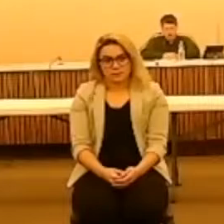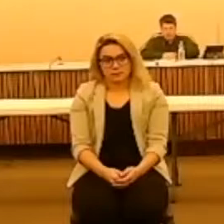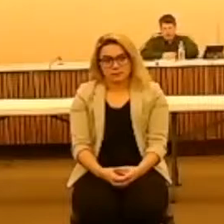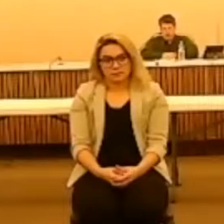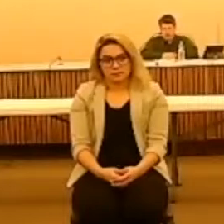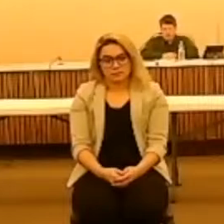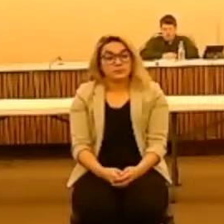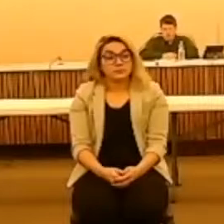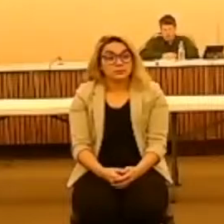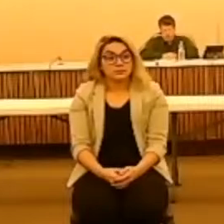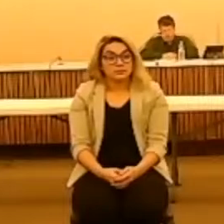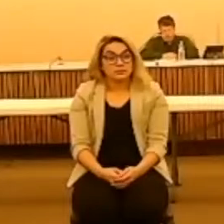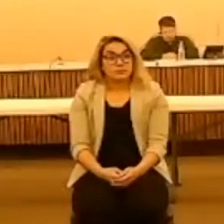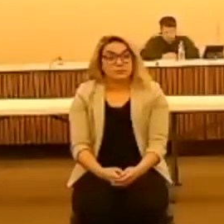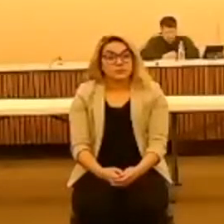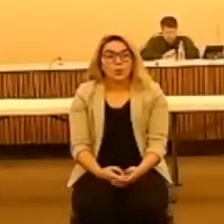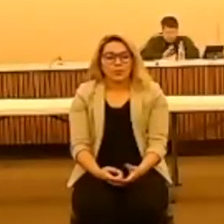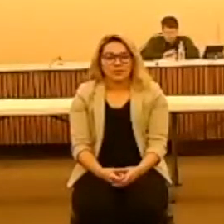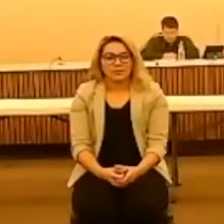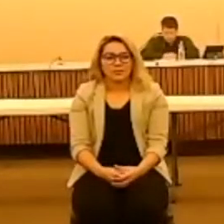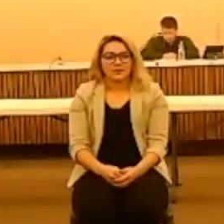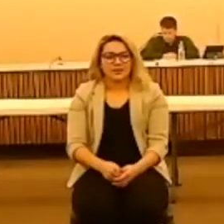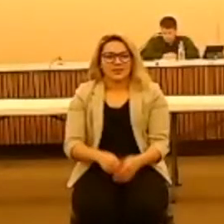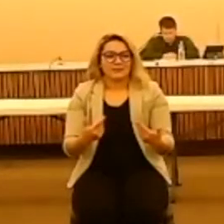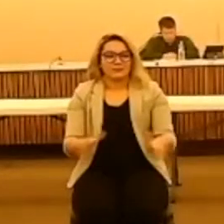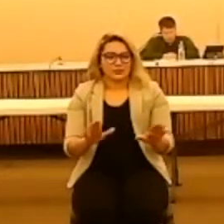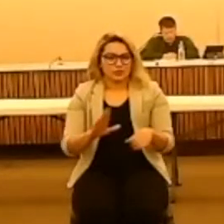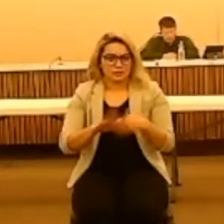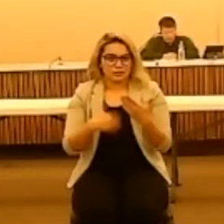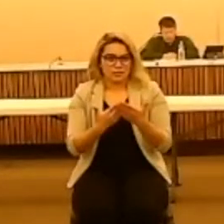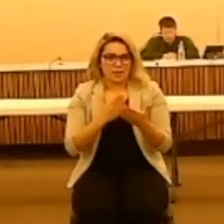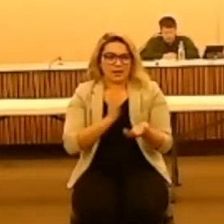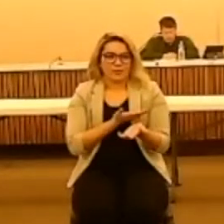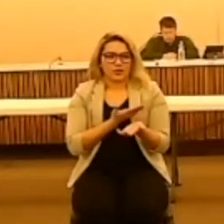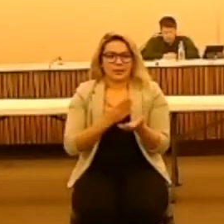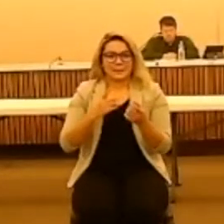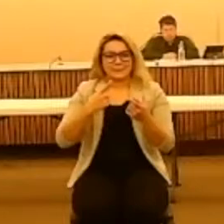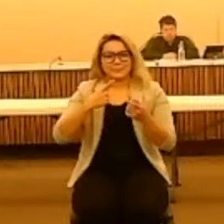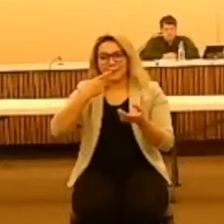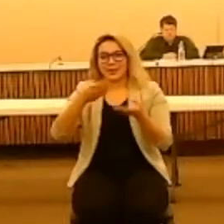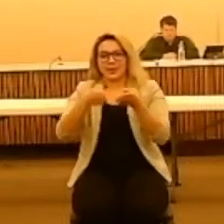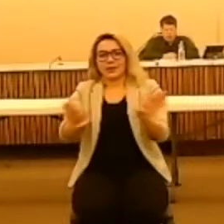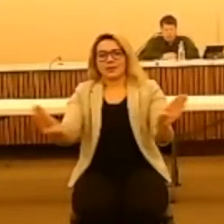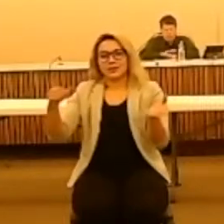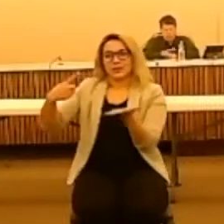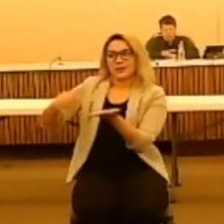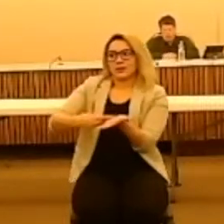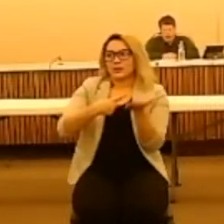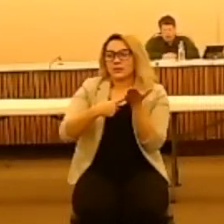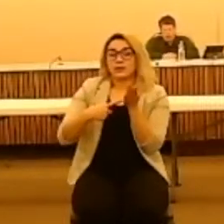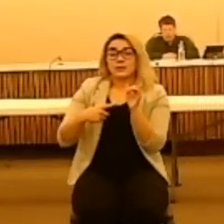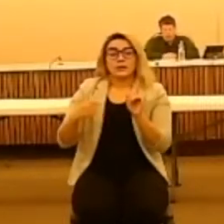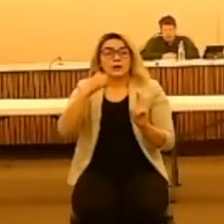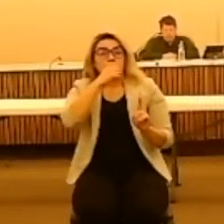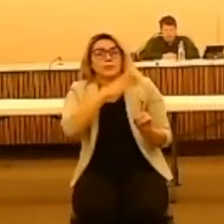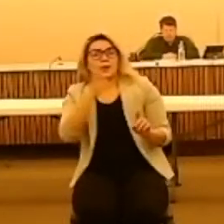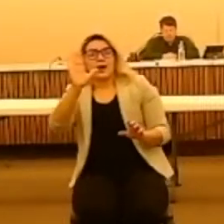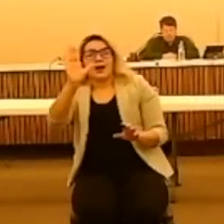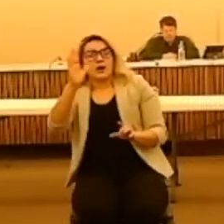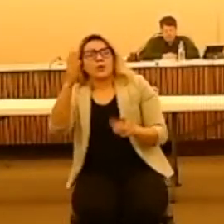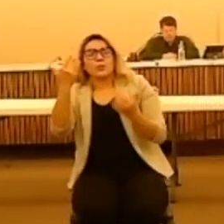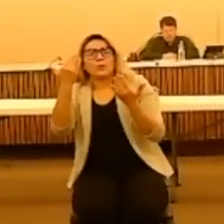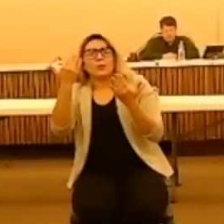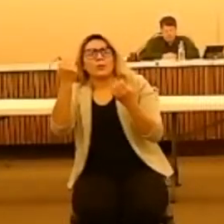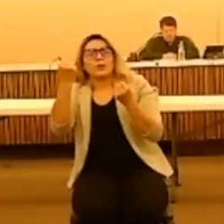That quote finishes all our public hearings. Can I get my first? Did you want to go back? Poor Rich